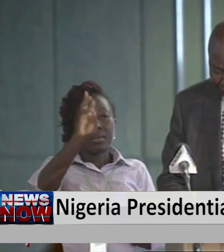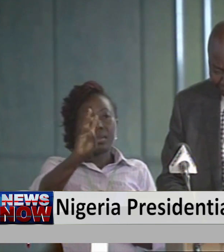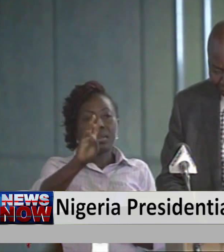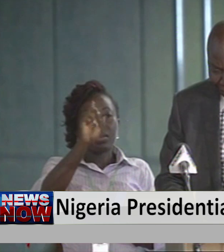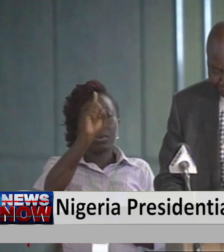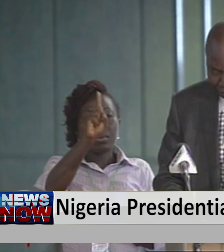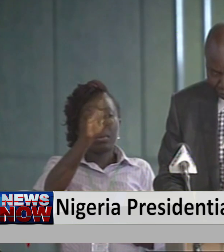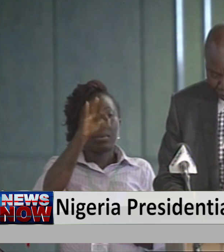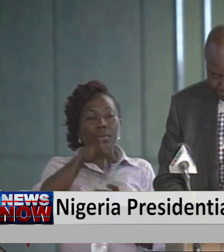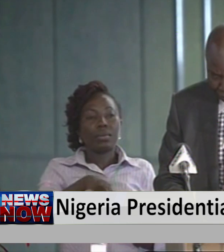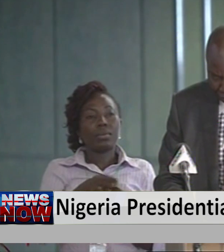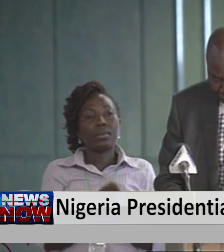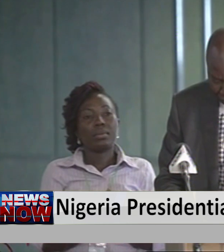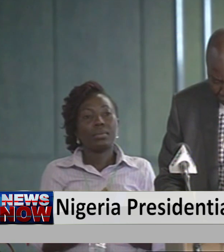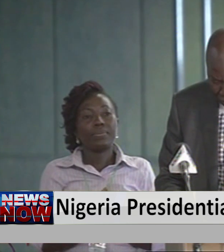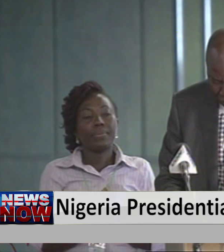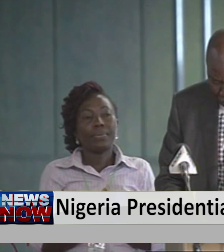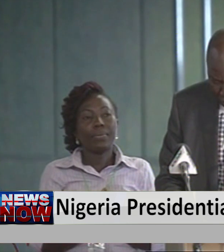761 votes.